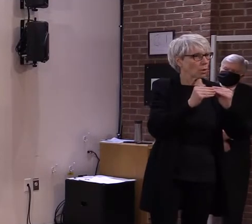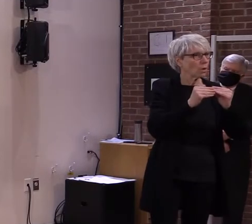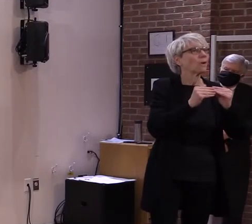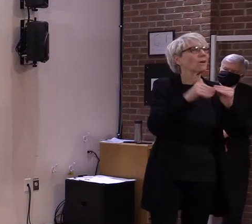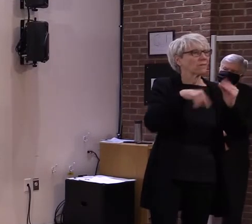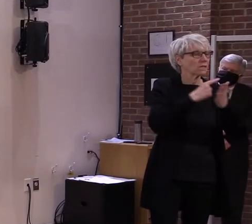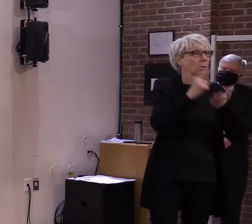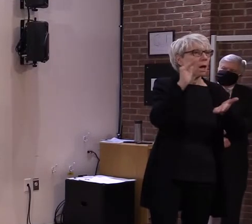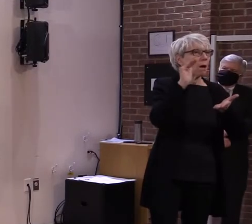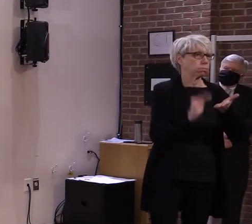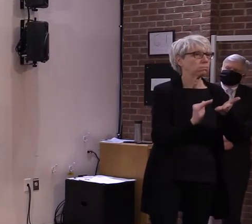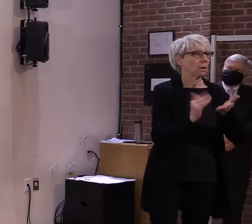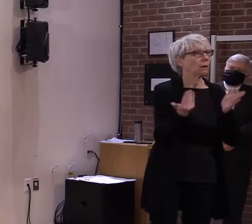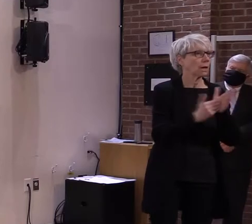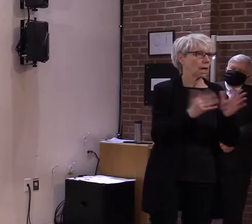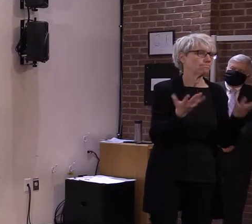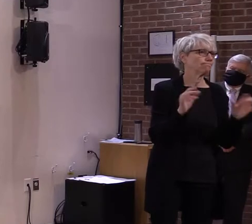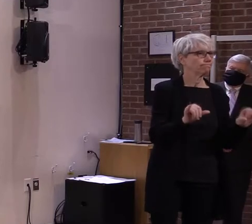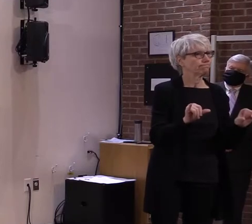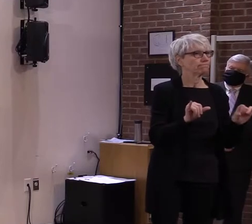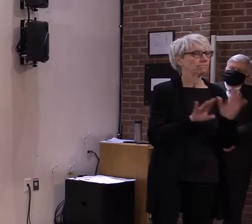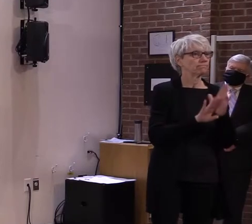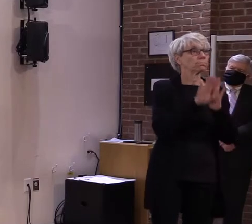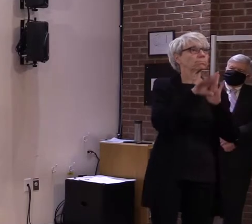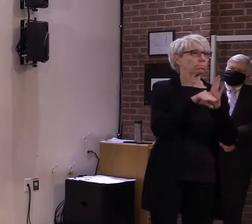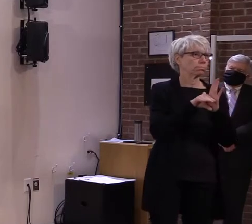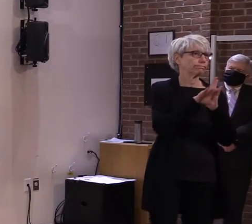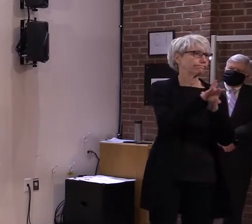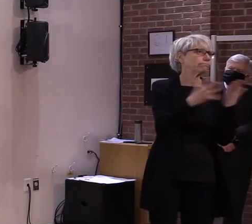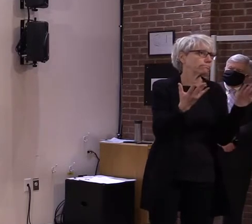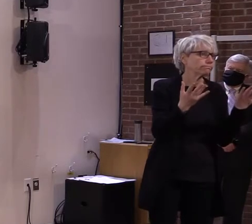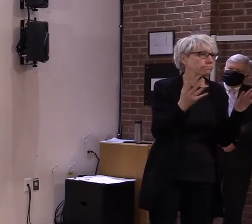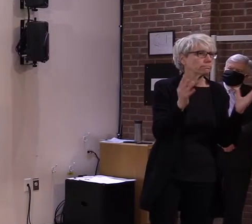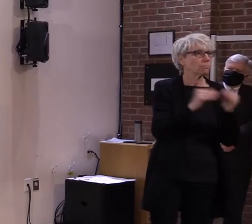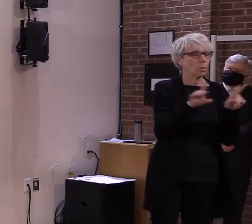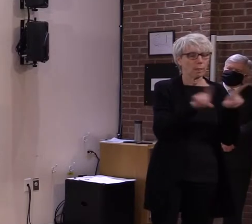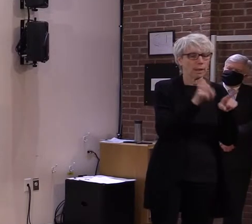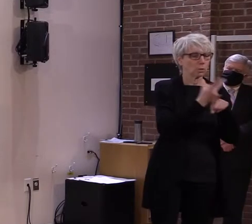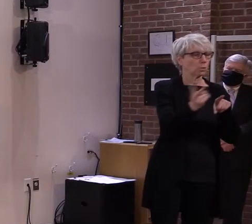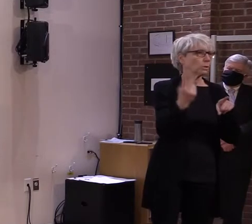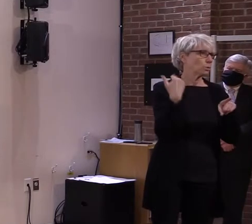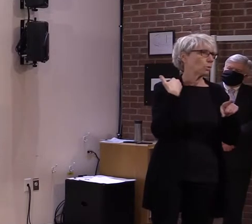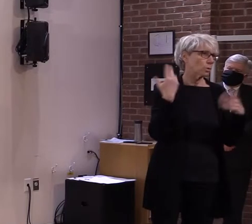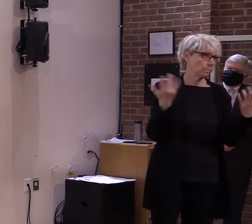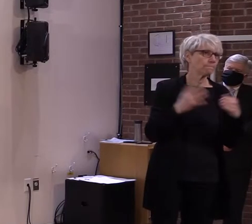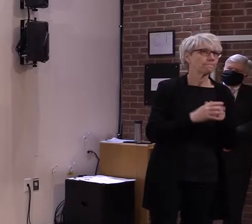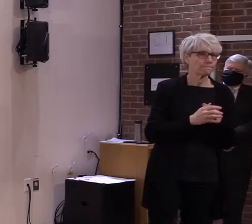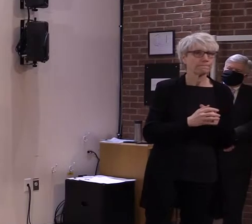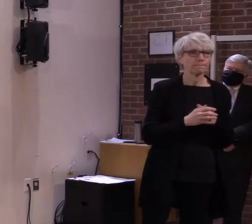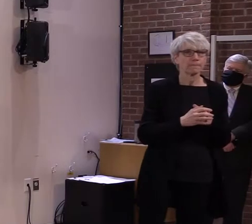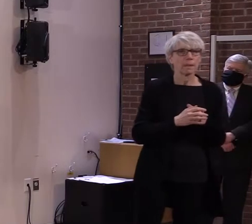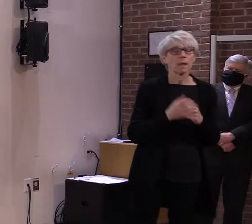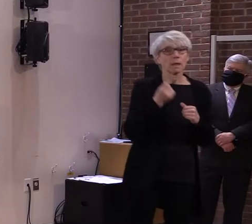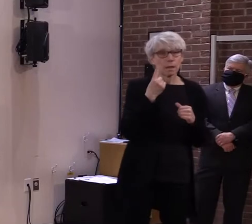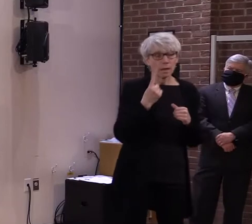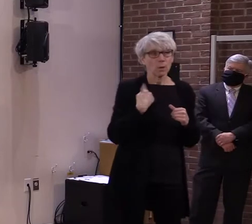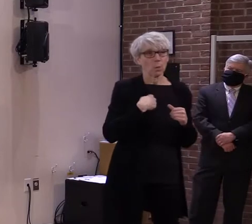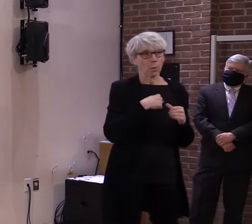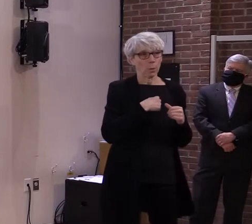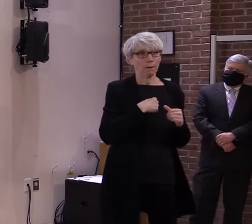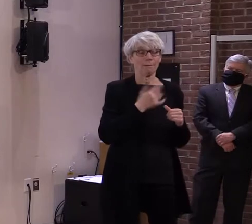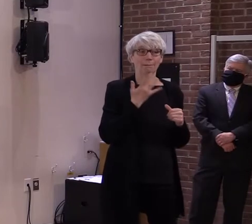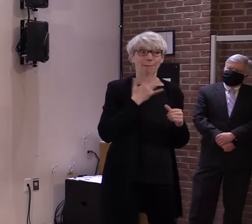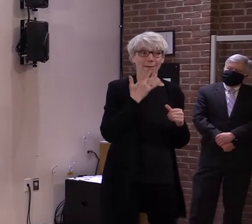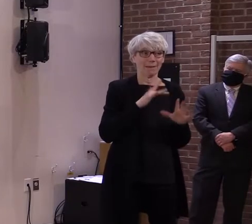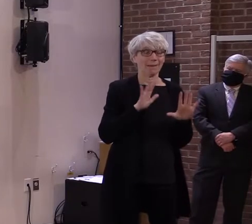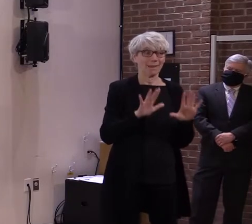So this is really on track with what we had beforehand. And we wisely